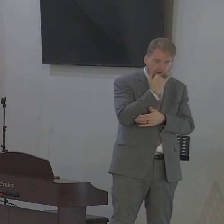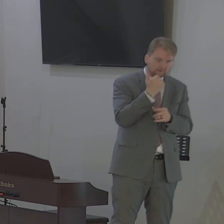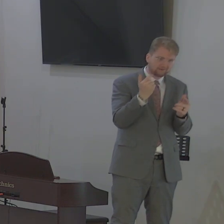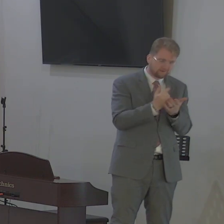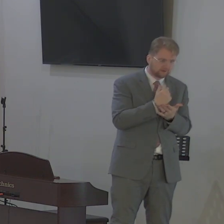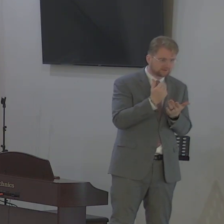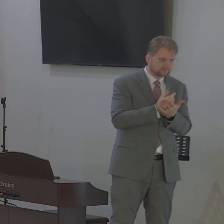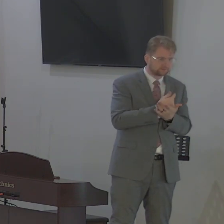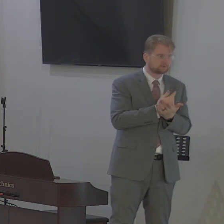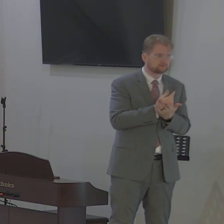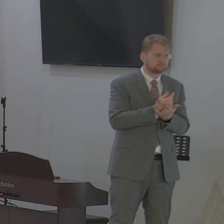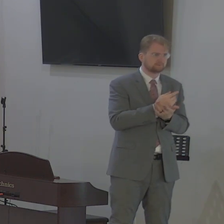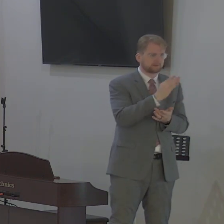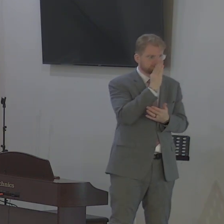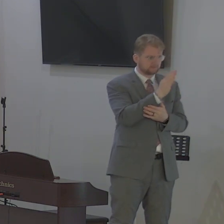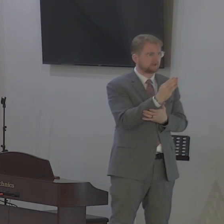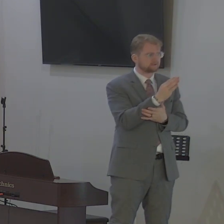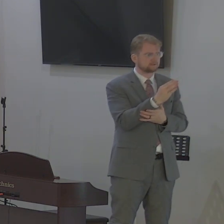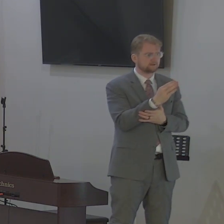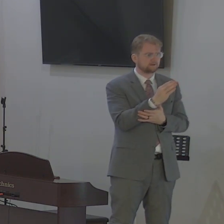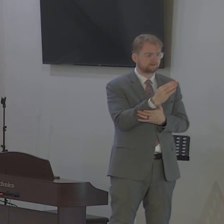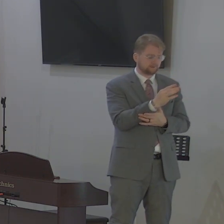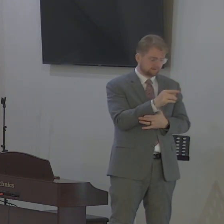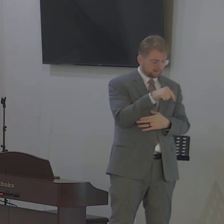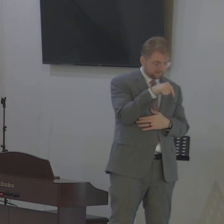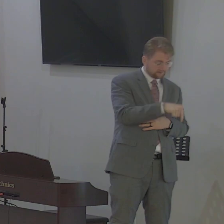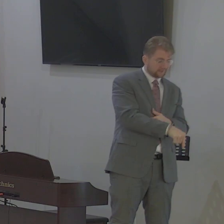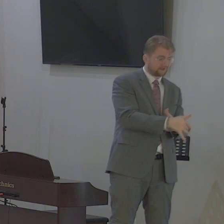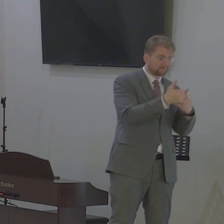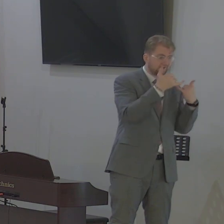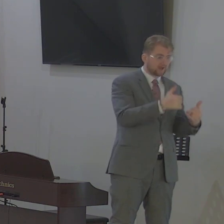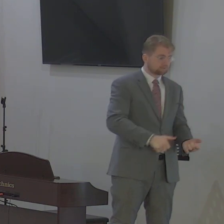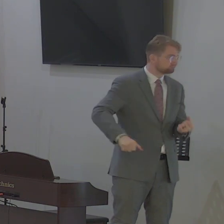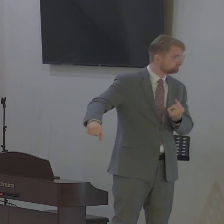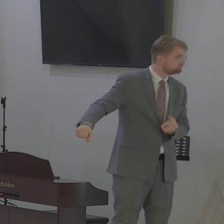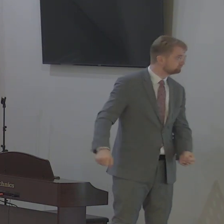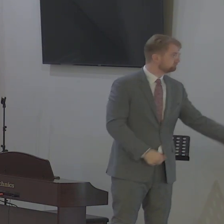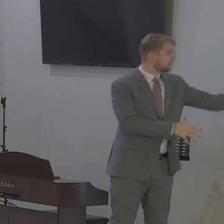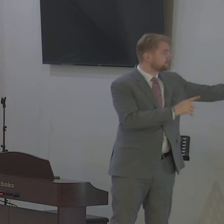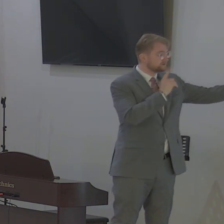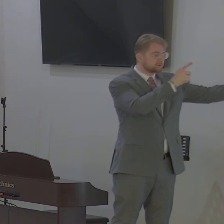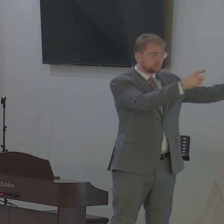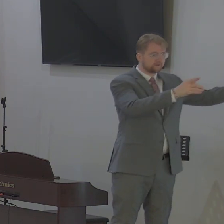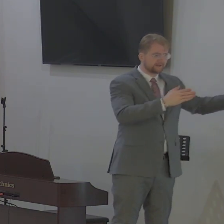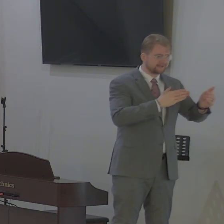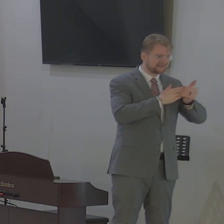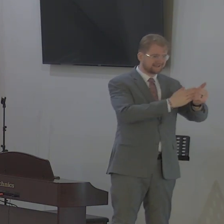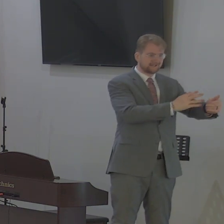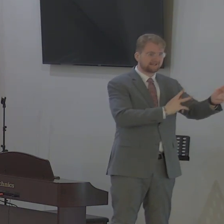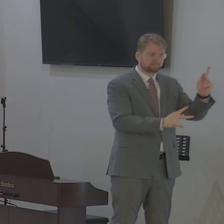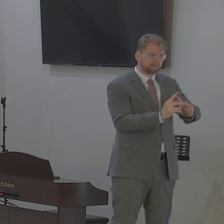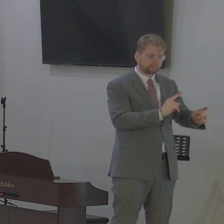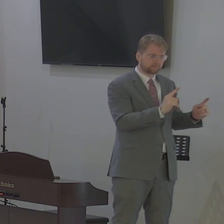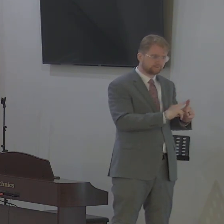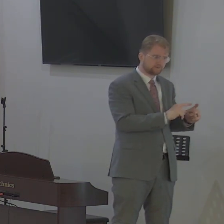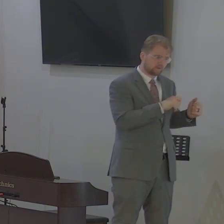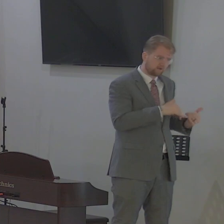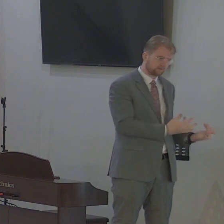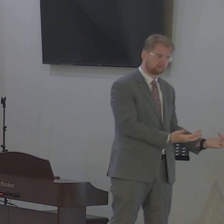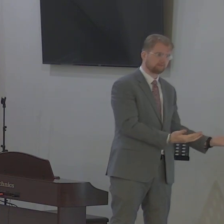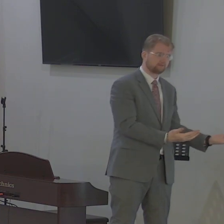say it point blankly? They are now discovering the truth and leading people straight to a devil's hell.